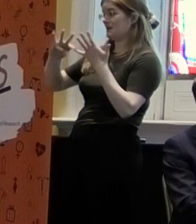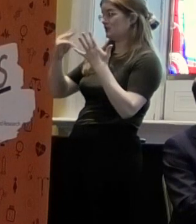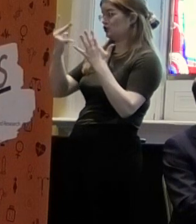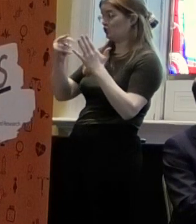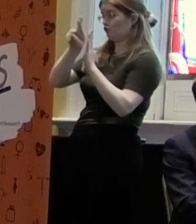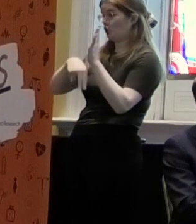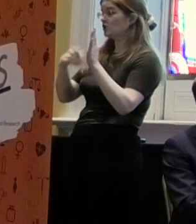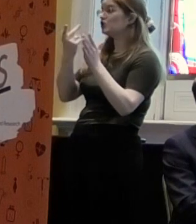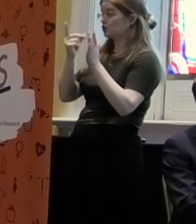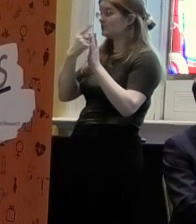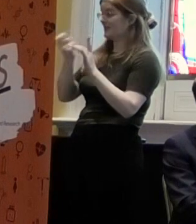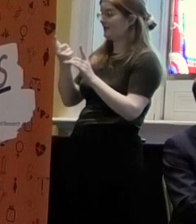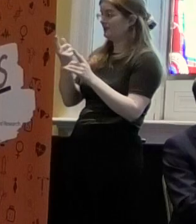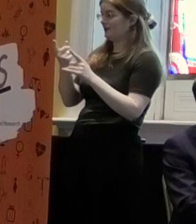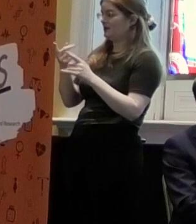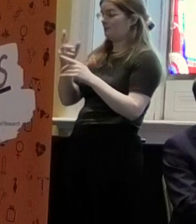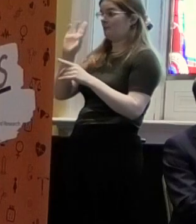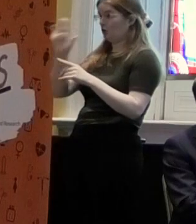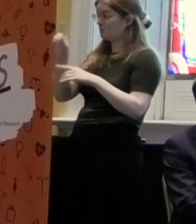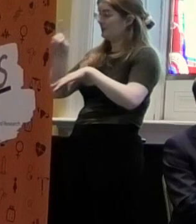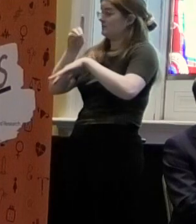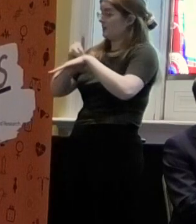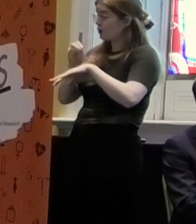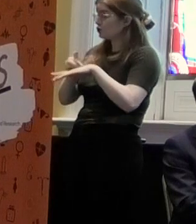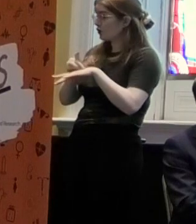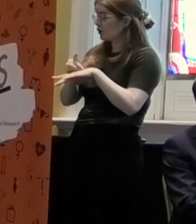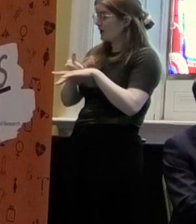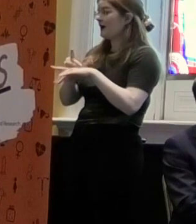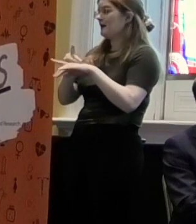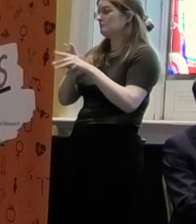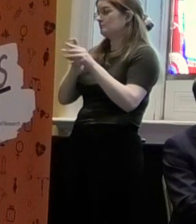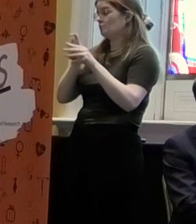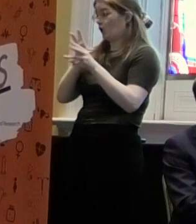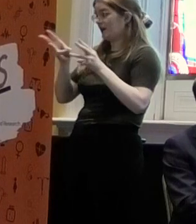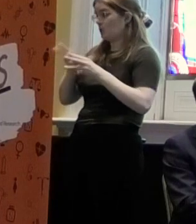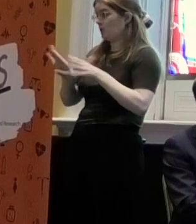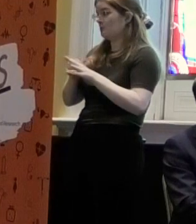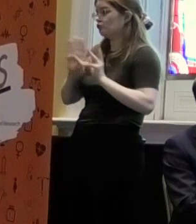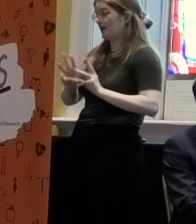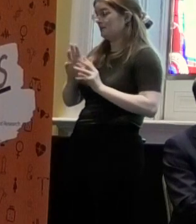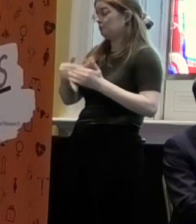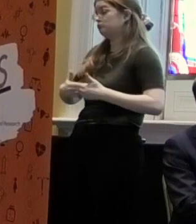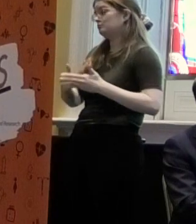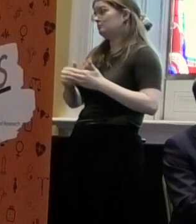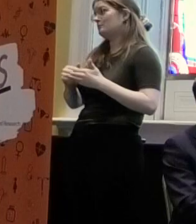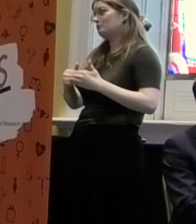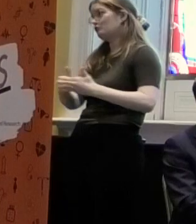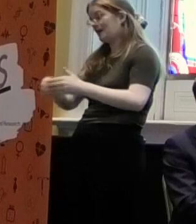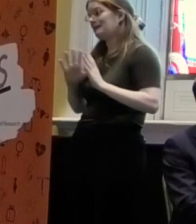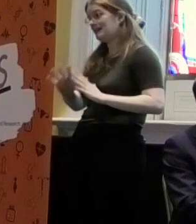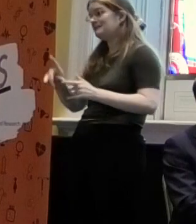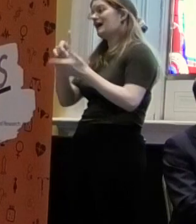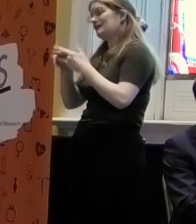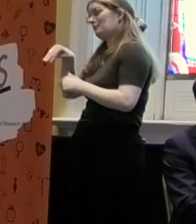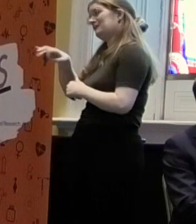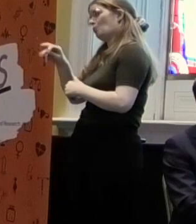it regulates the physician practice in Ireland, but it also regulates the midwifery practice. And they're seen as two separate things. And in fact, for a long time, you can't hold a